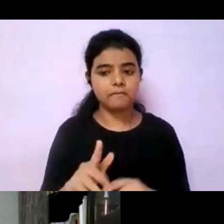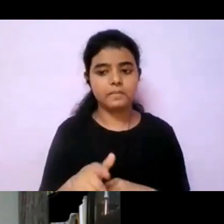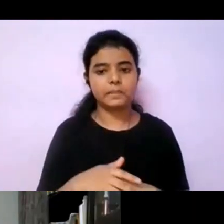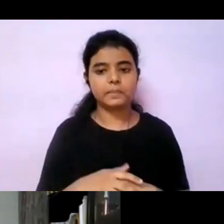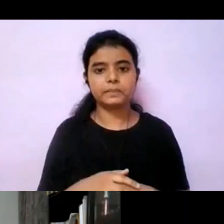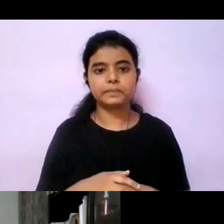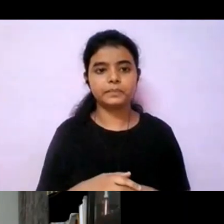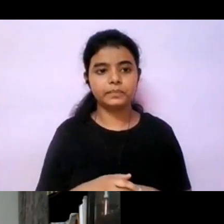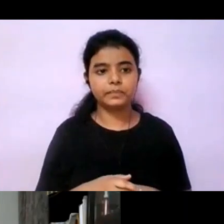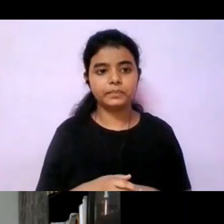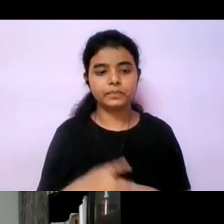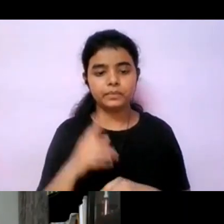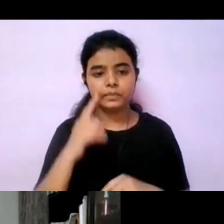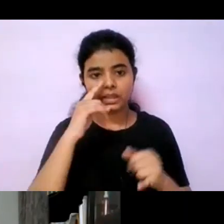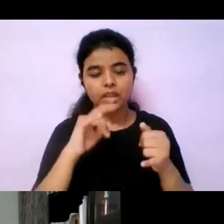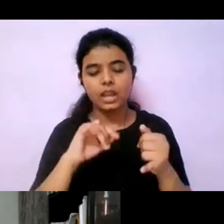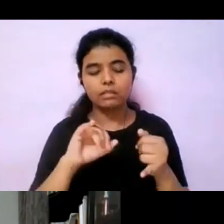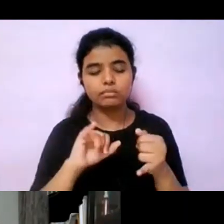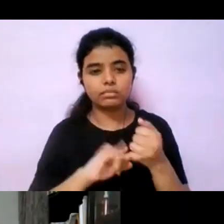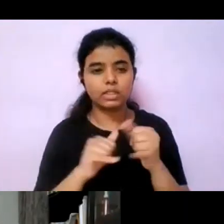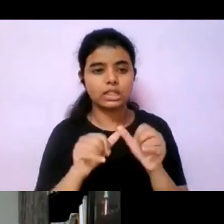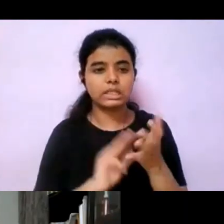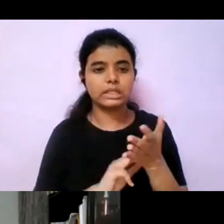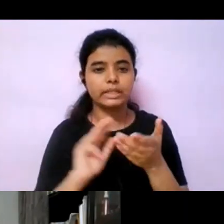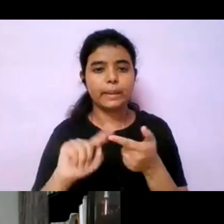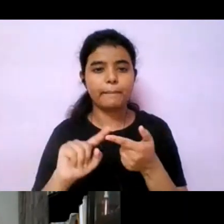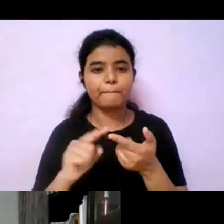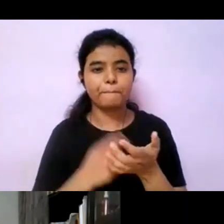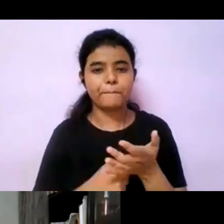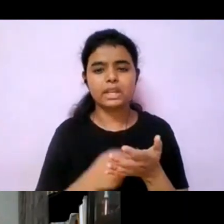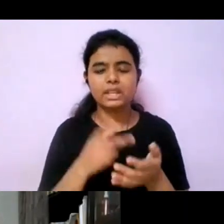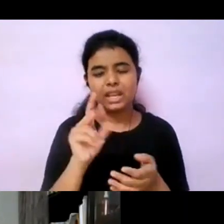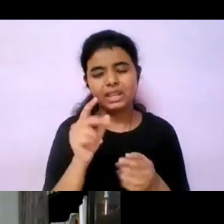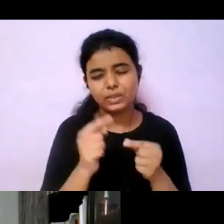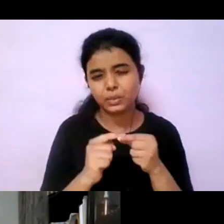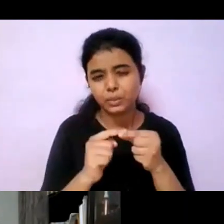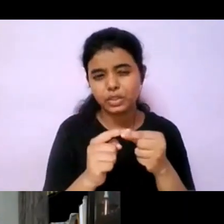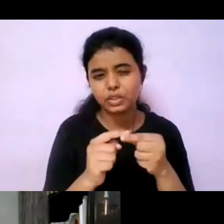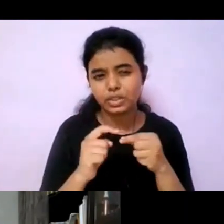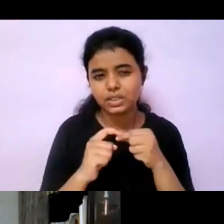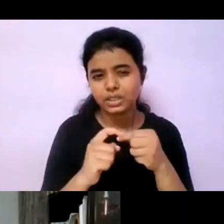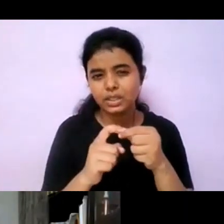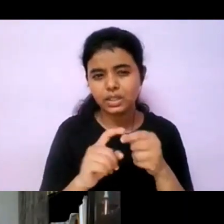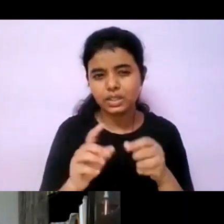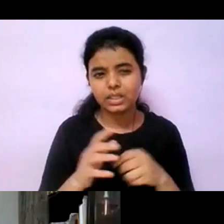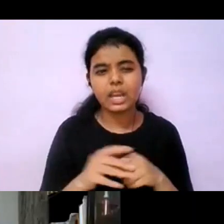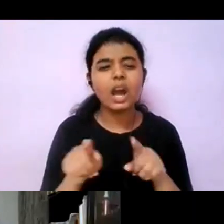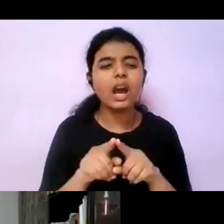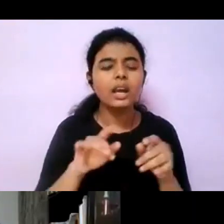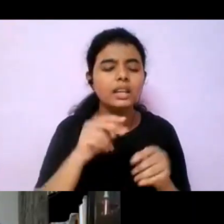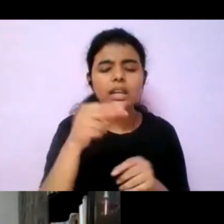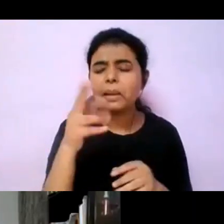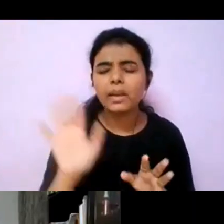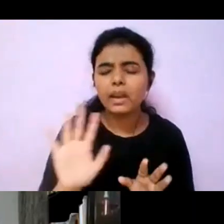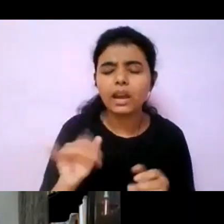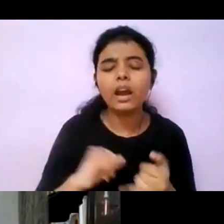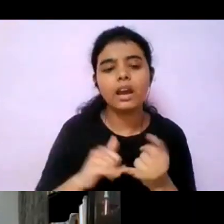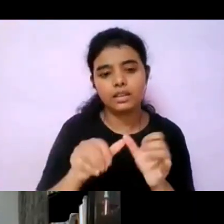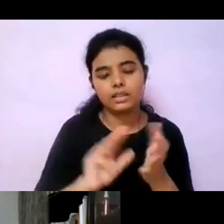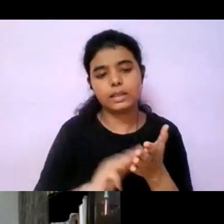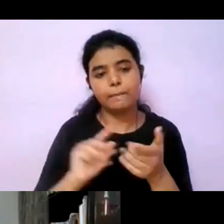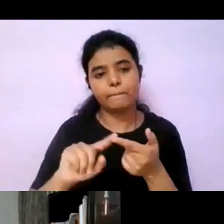Professor Prasad, can I ask a small question? Who is this, please? I can't see. Samir. Yeah, please. Yes.